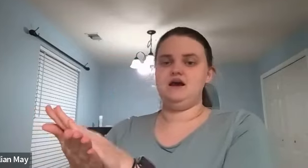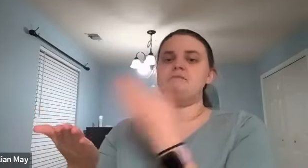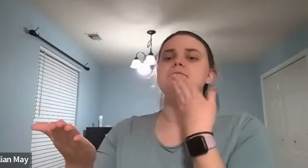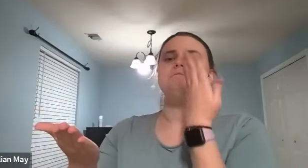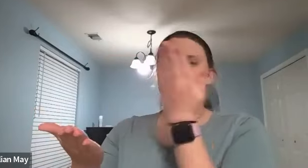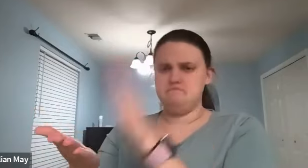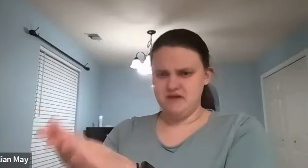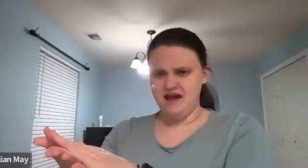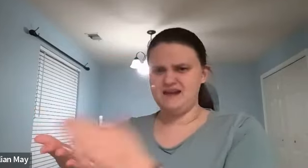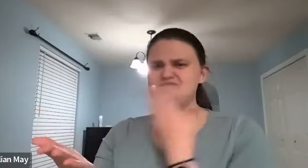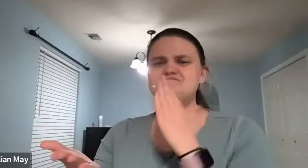Yeah. Bad.